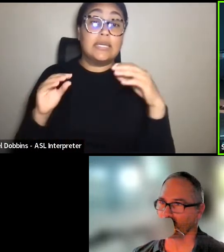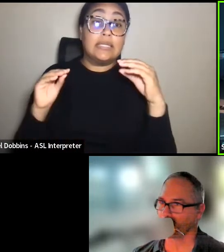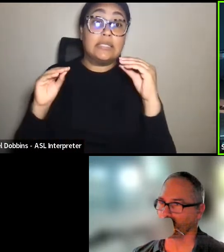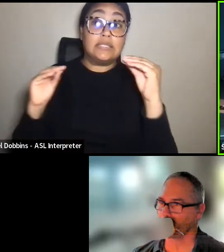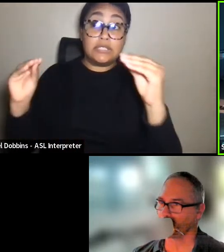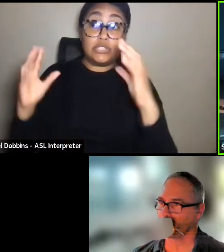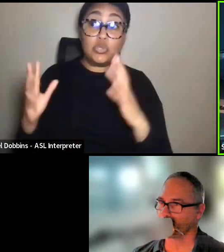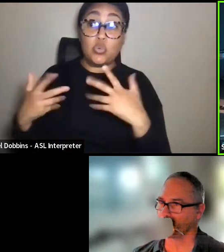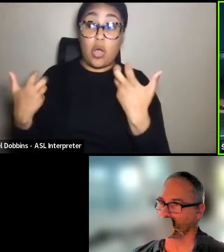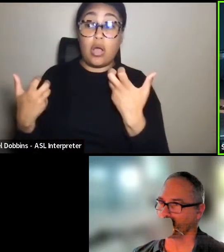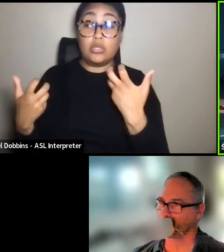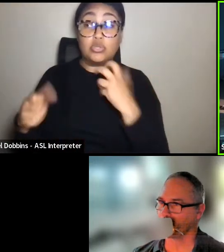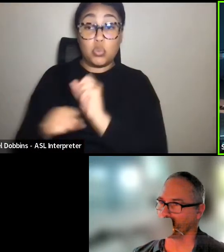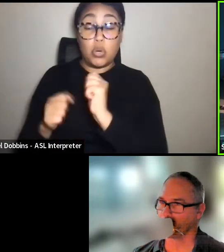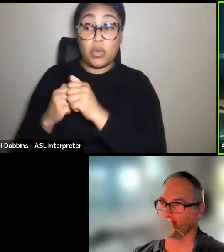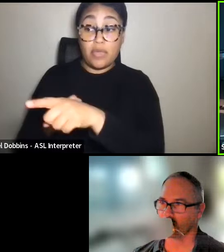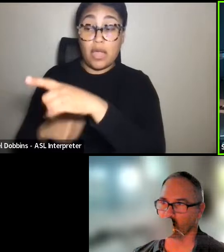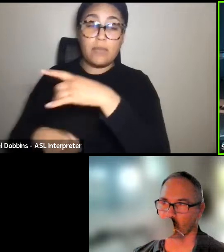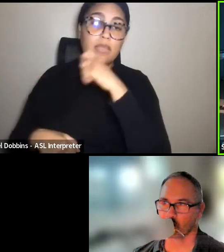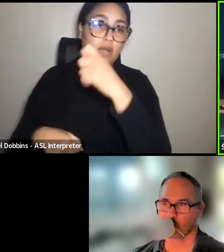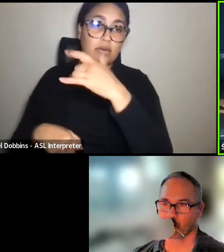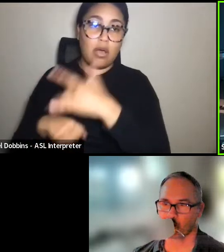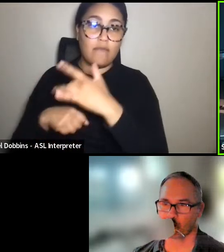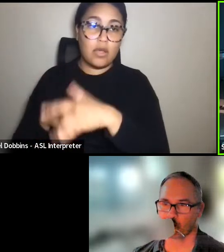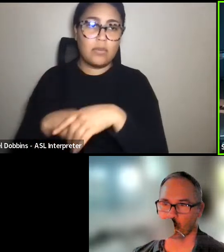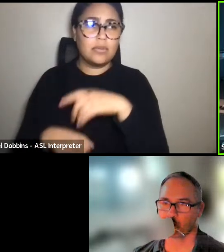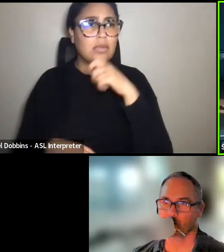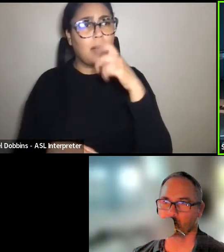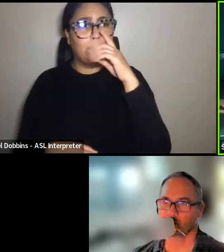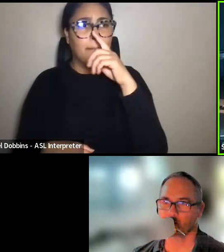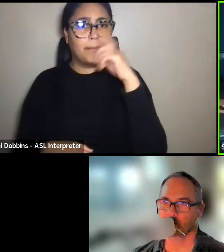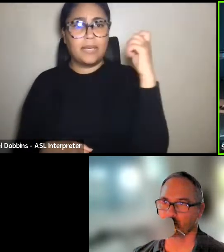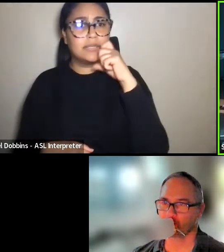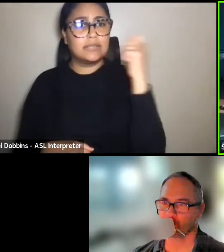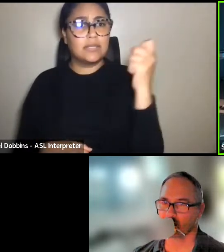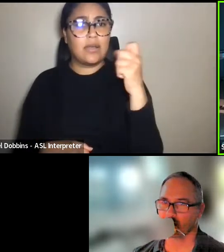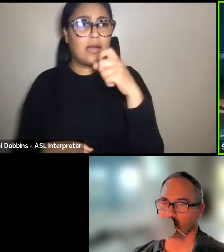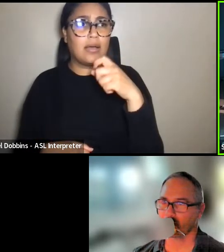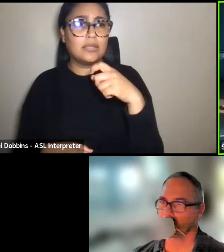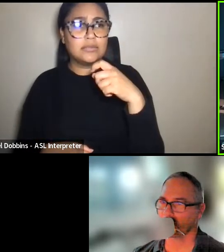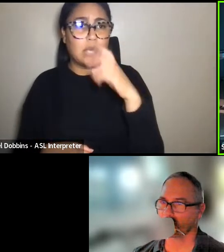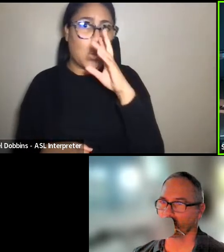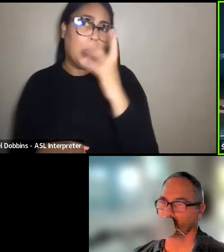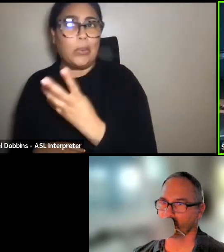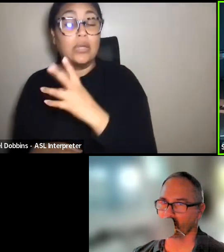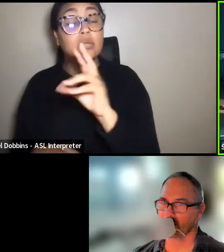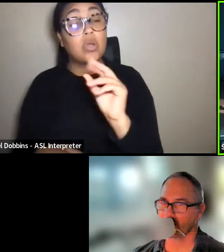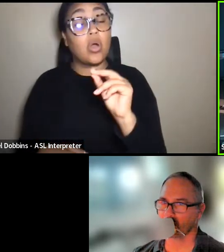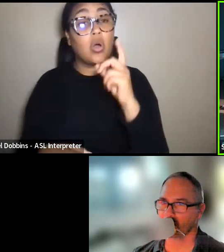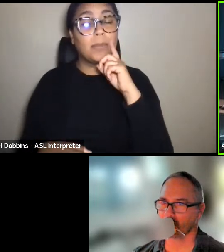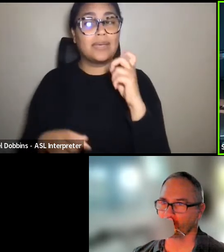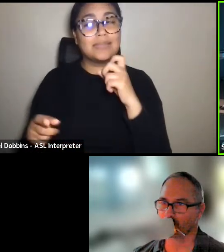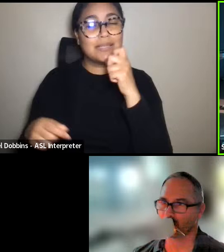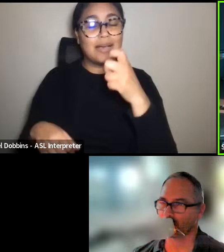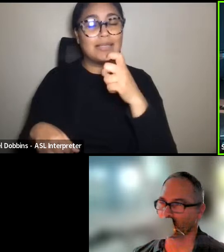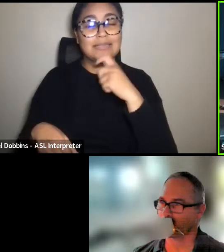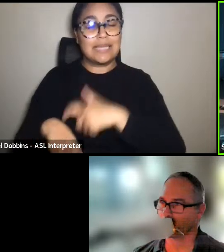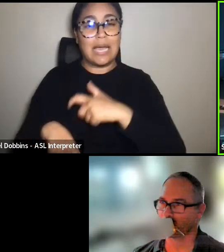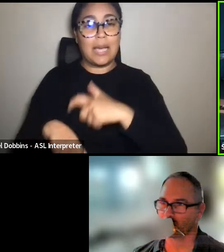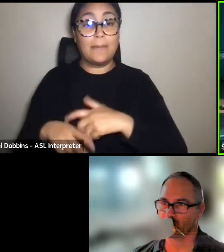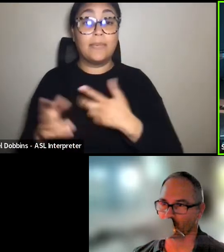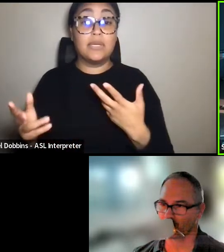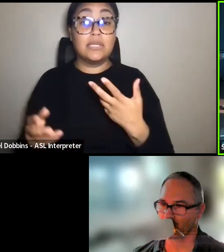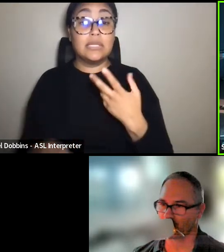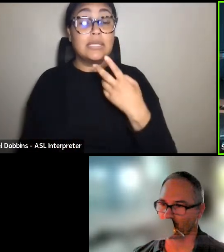available. And that's not because they don't care, they don't have the time. We know speech pathologists as well in schools that